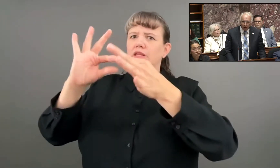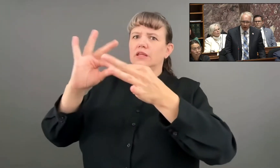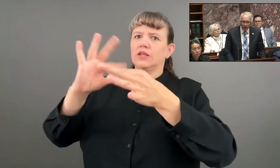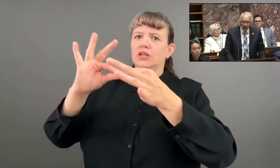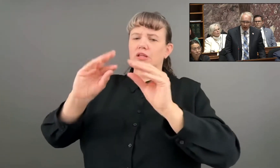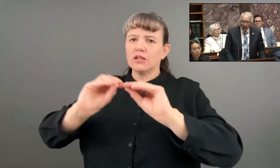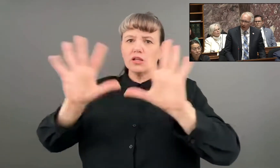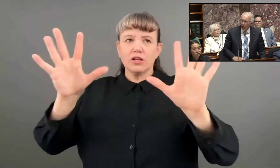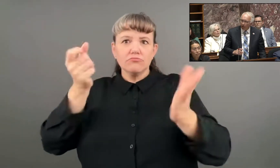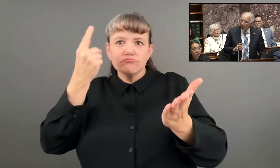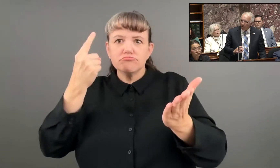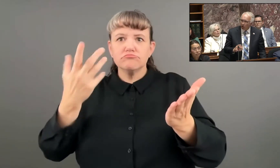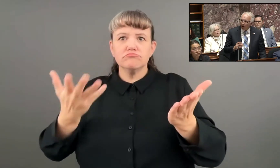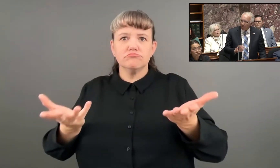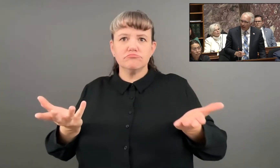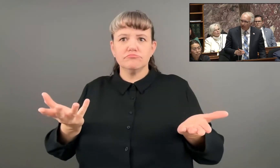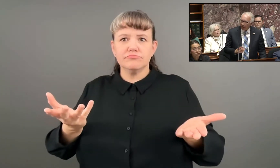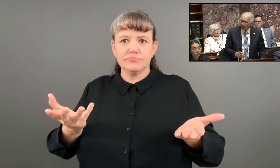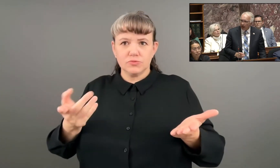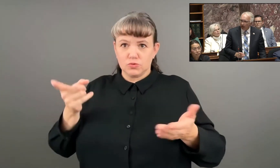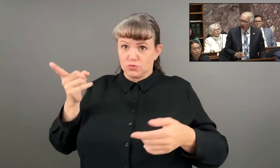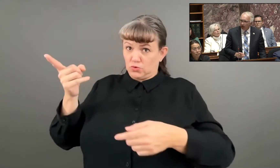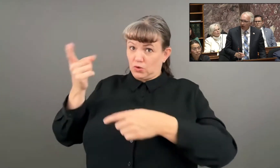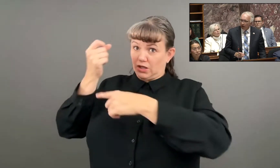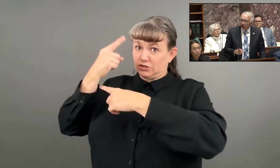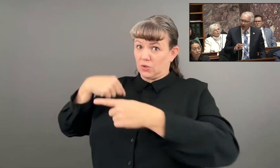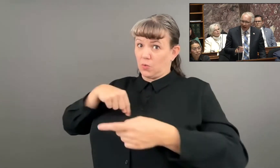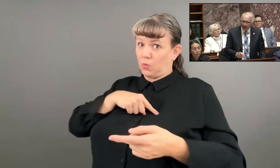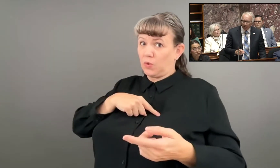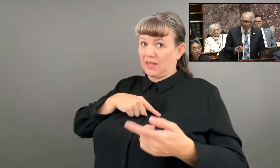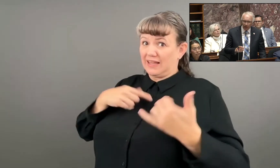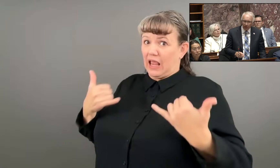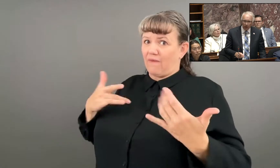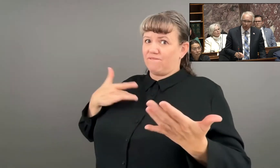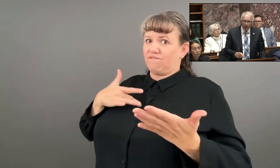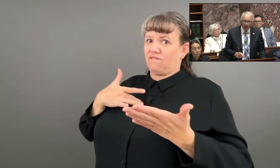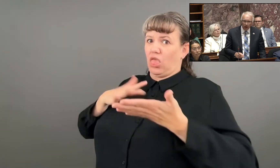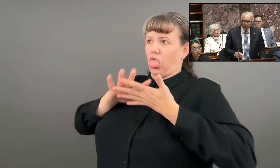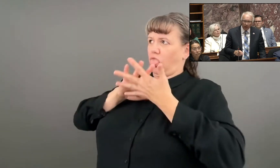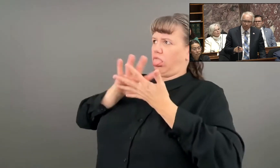being created. And will the Premier commit today to end the